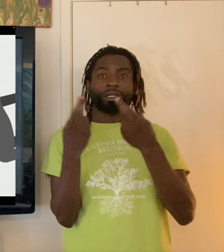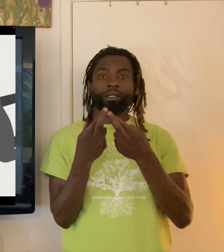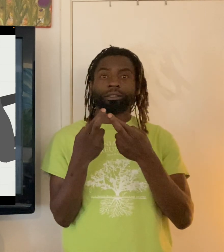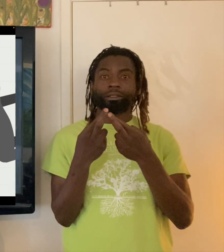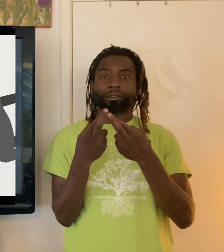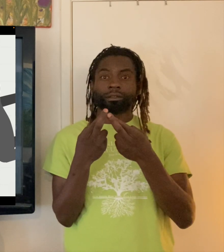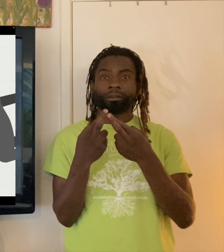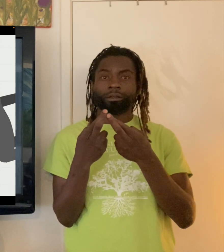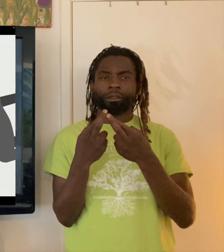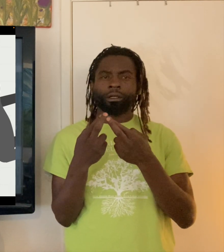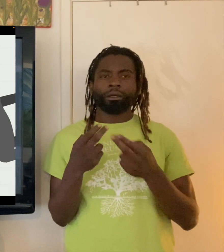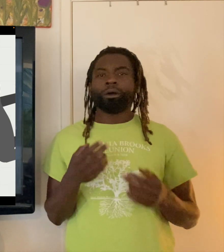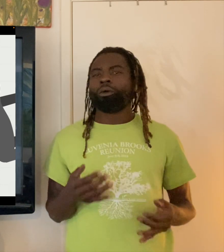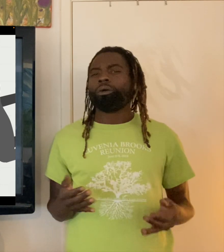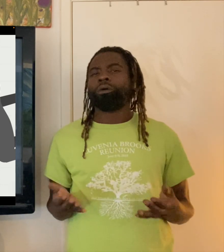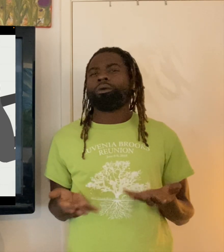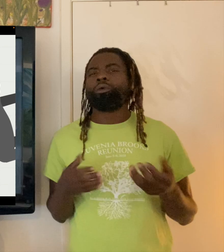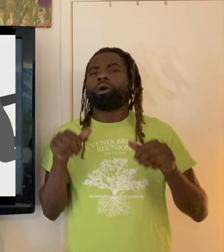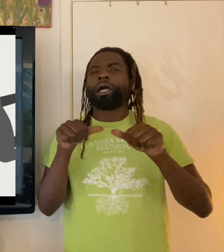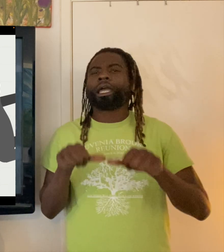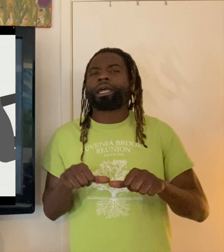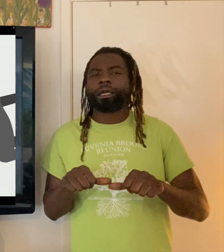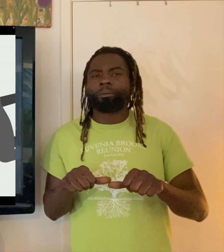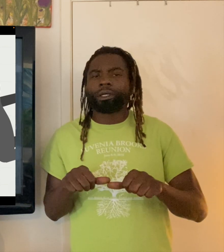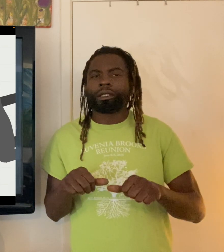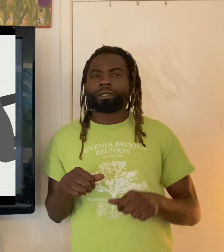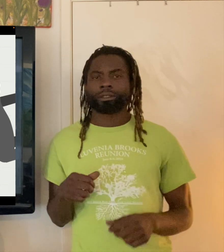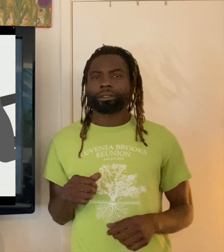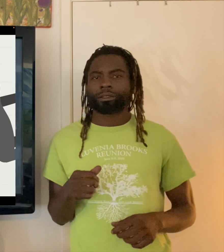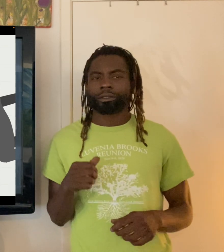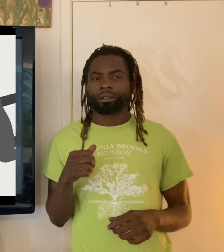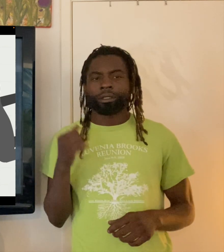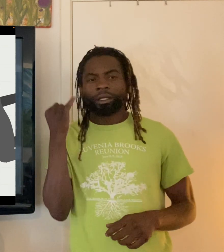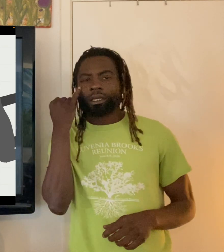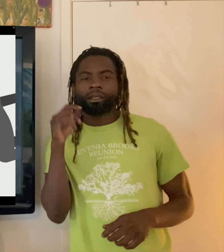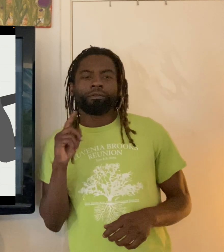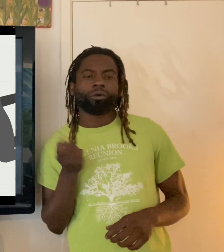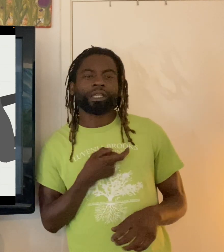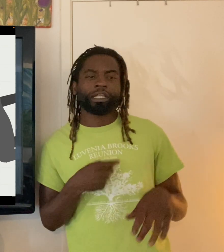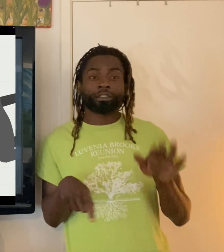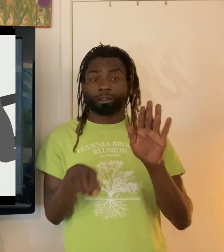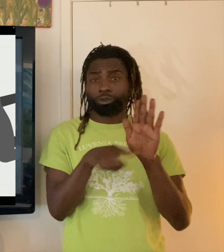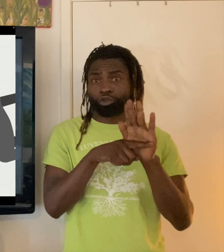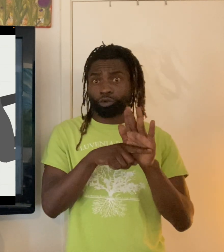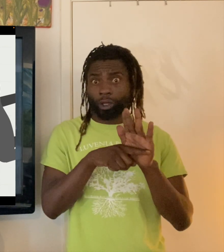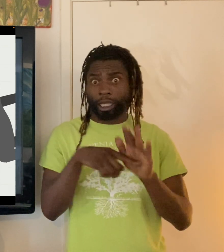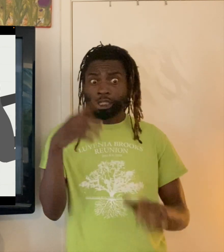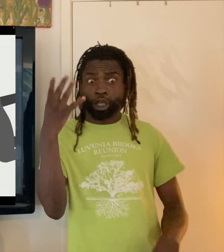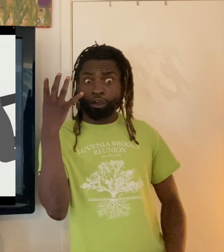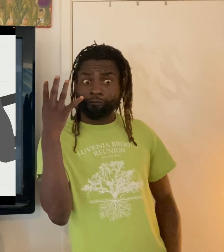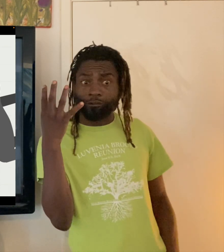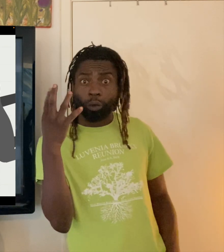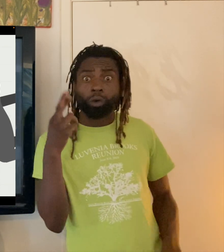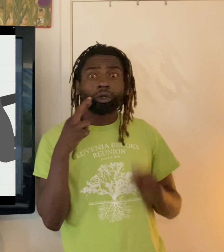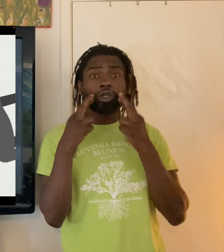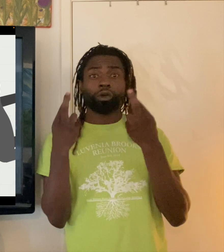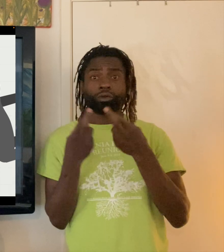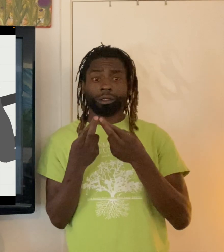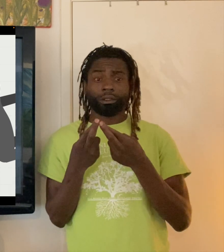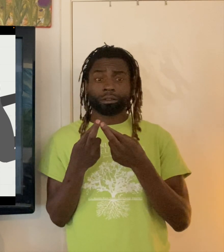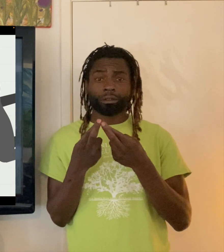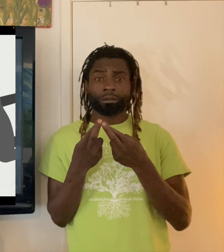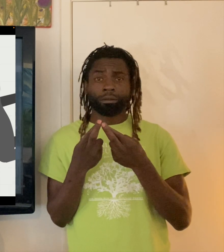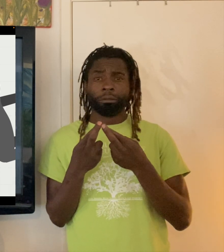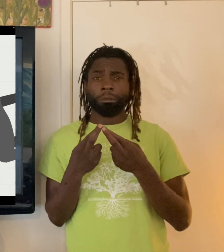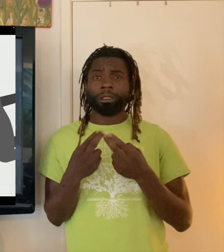Now what happens if we subtract 1, 2, 3, 4 donuts from sloth? Yes,